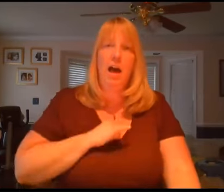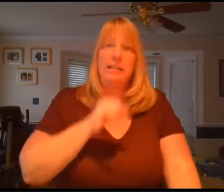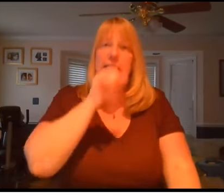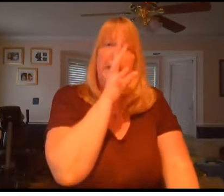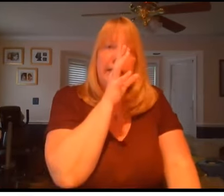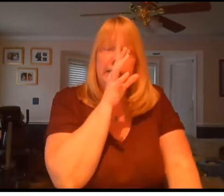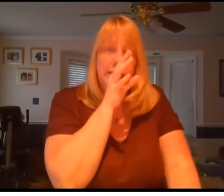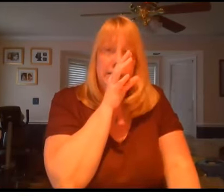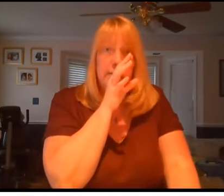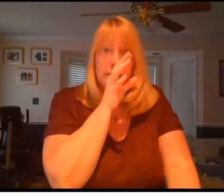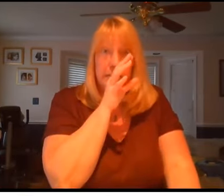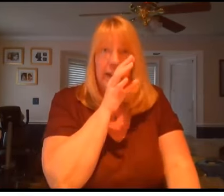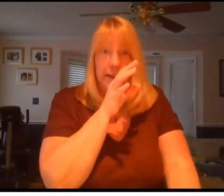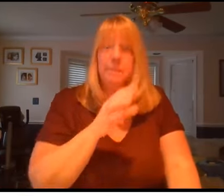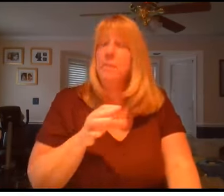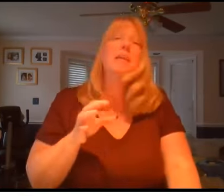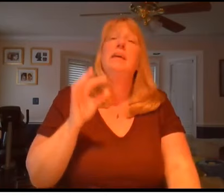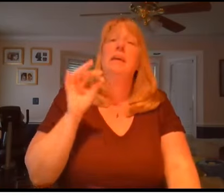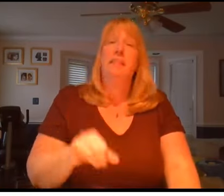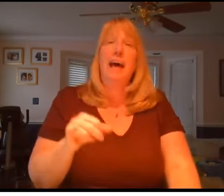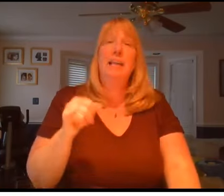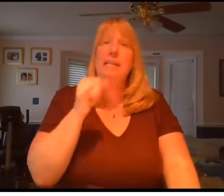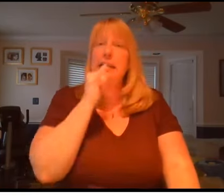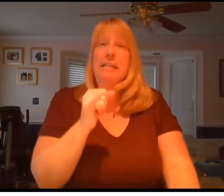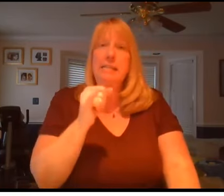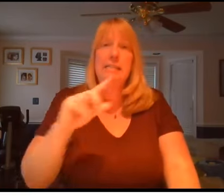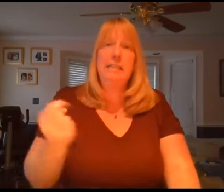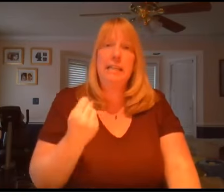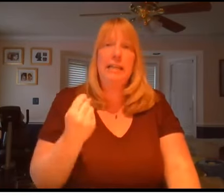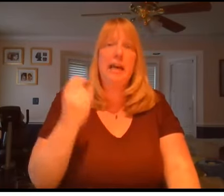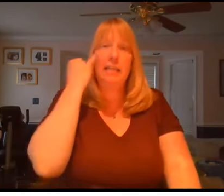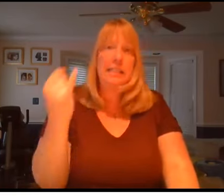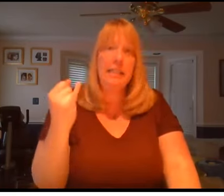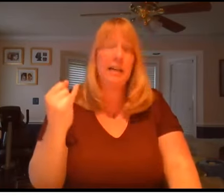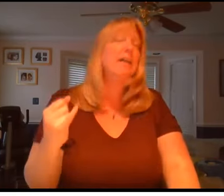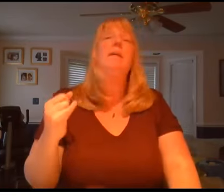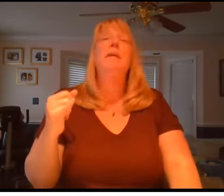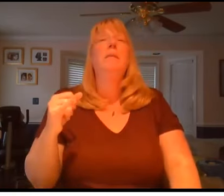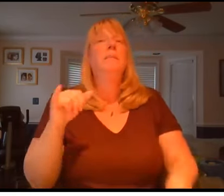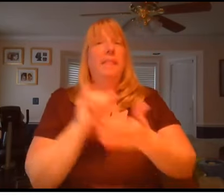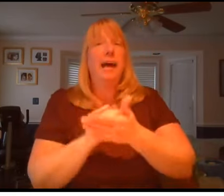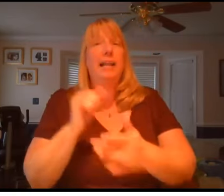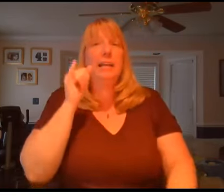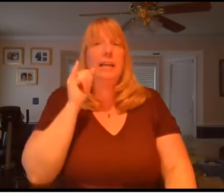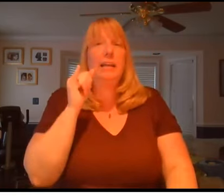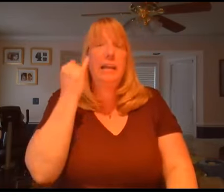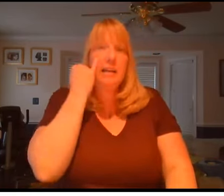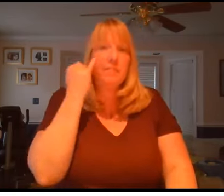all of the words that I speak. That type of signing I just used now. That is the idea. It is the